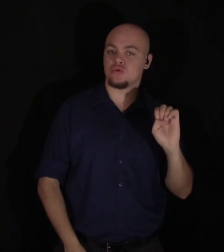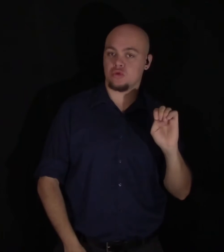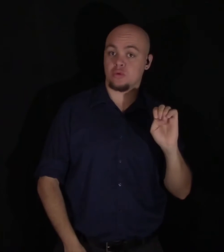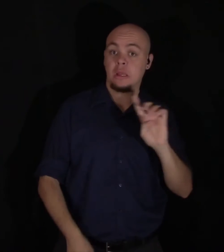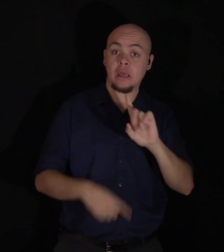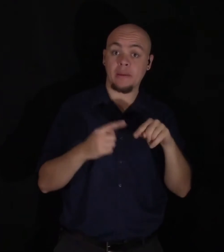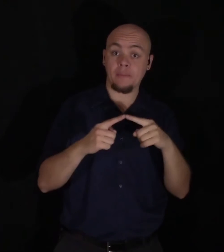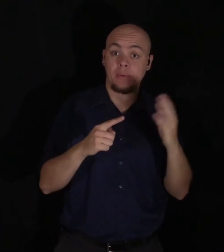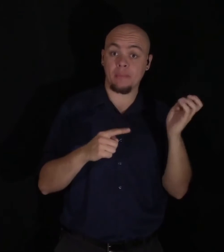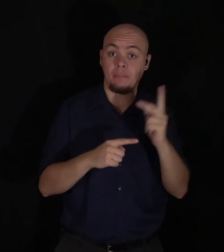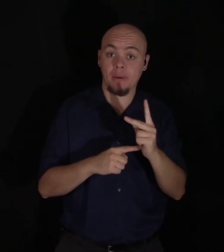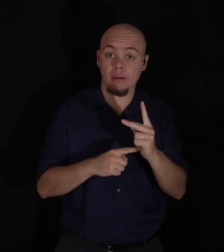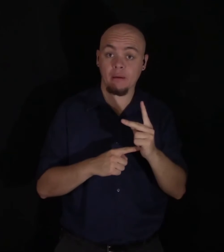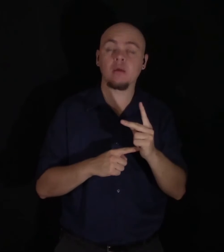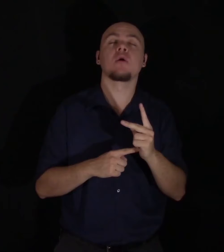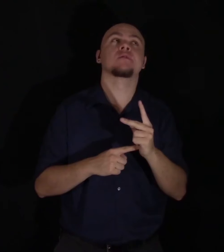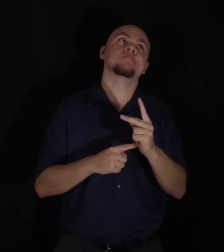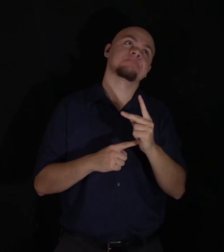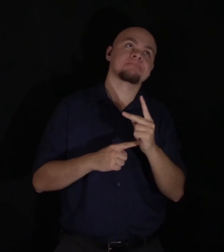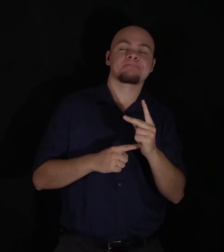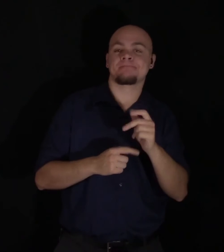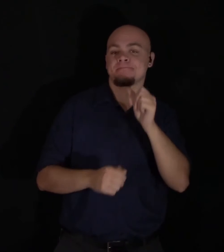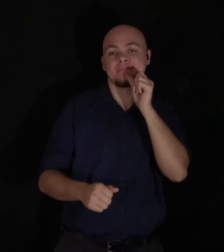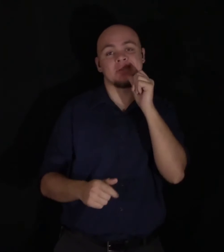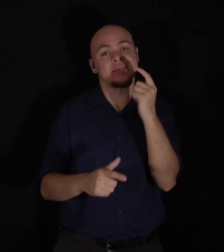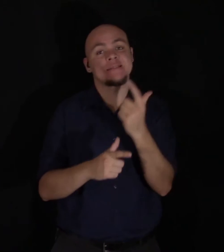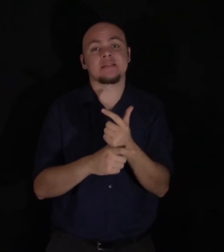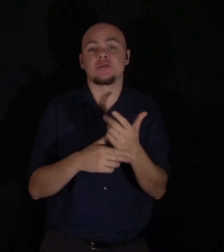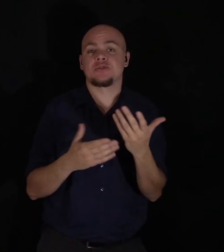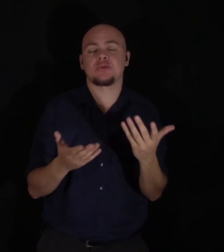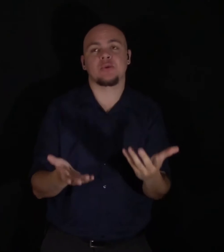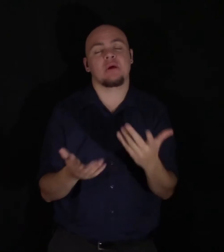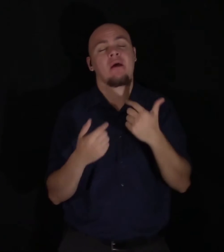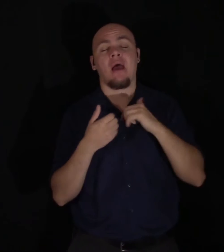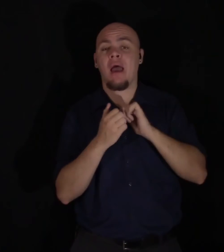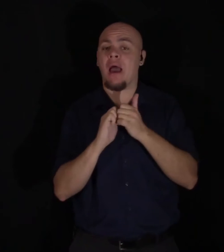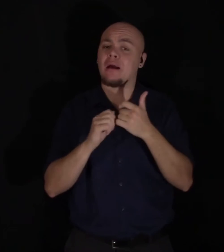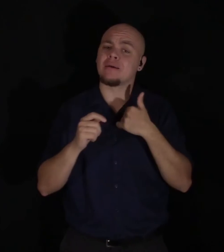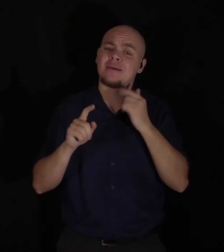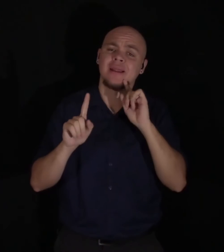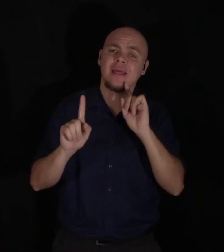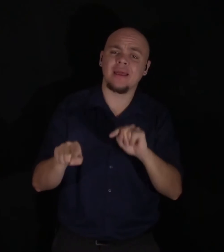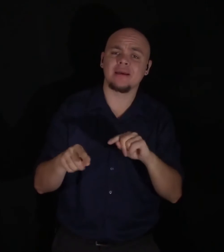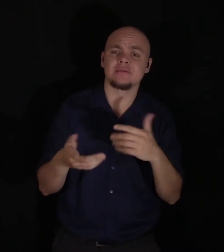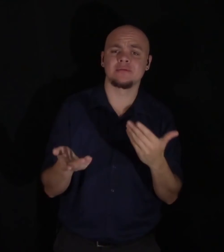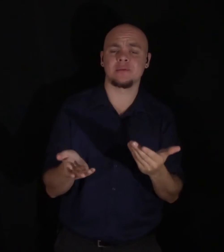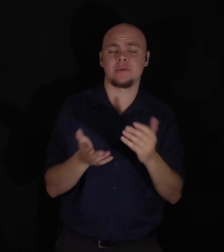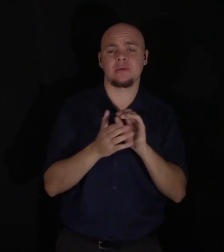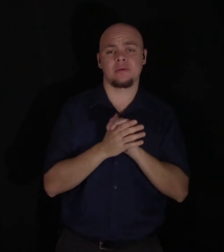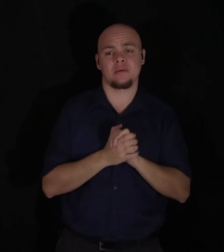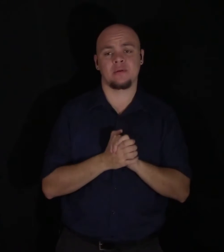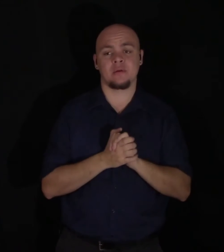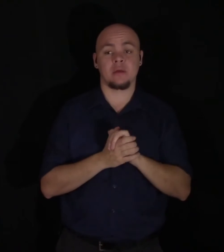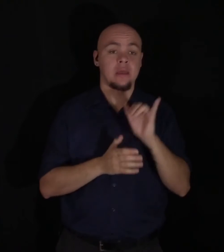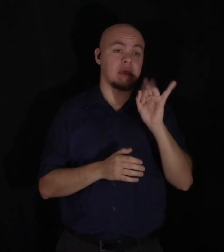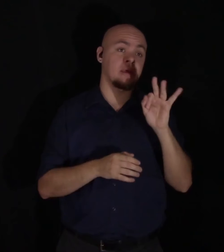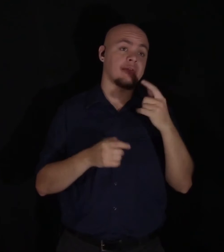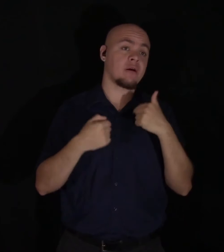return? Ah, dear sister, how can I answer this question? If I succeed,